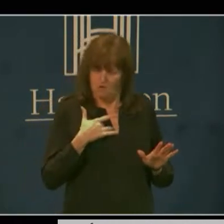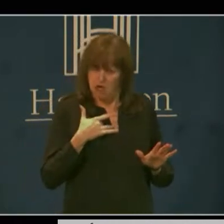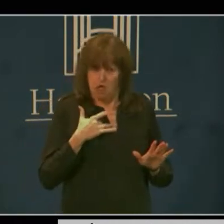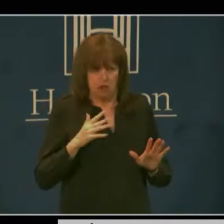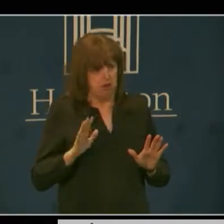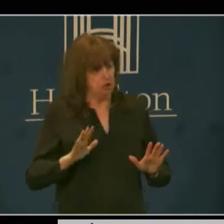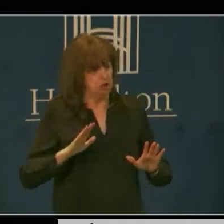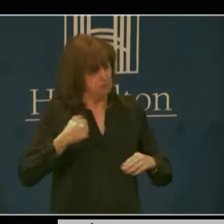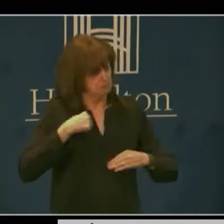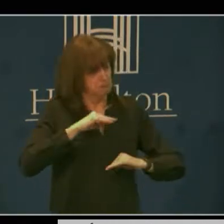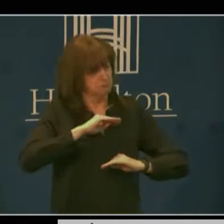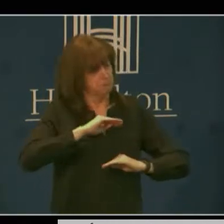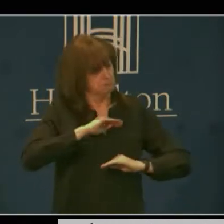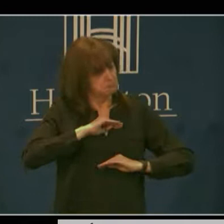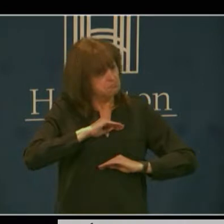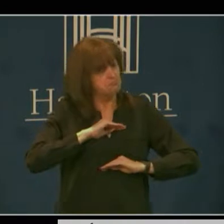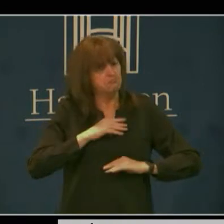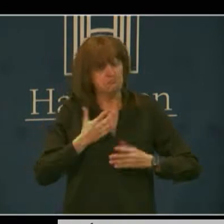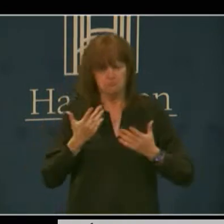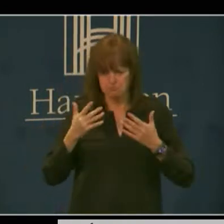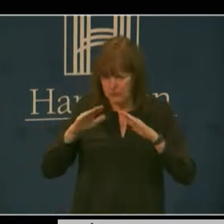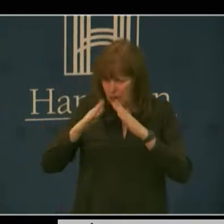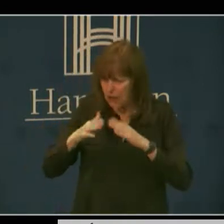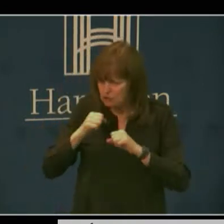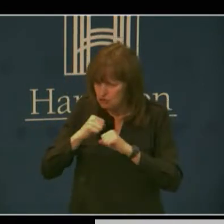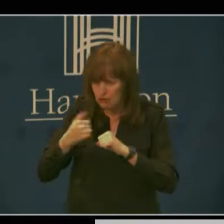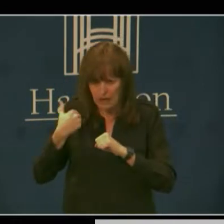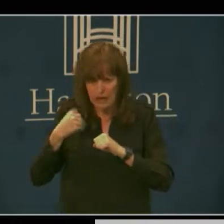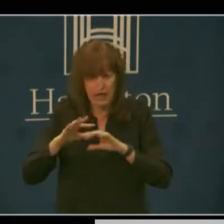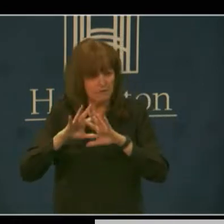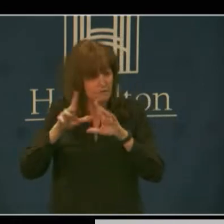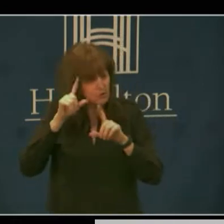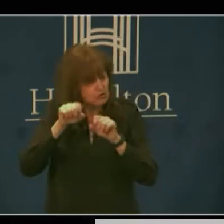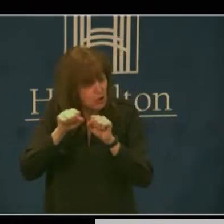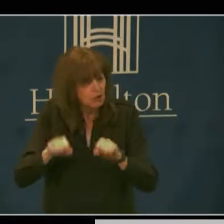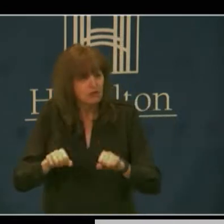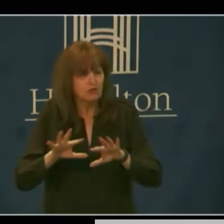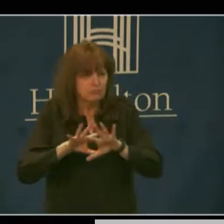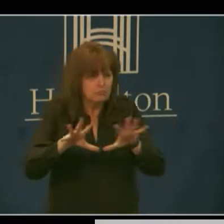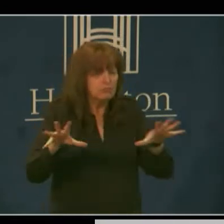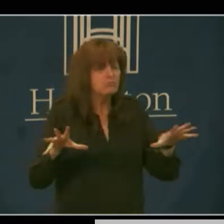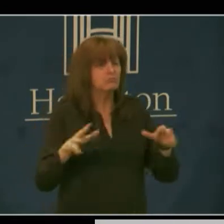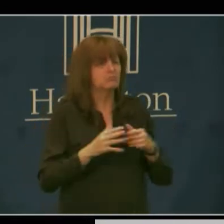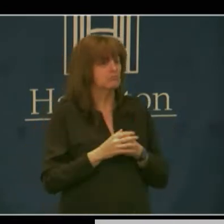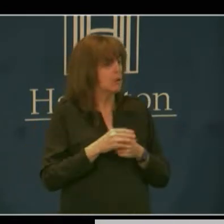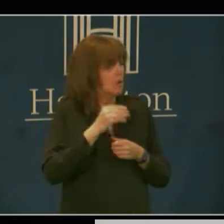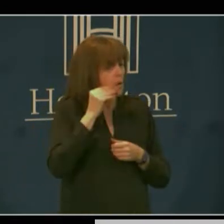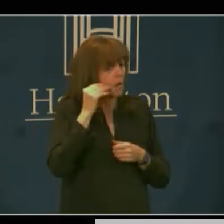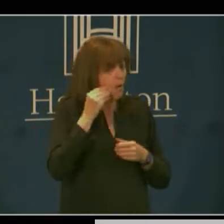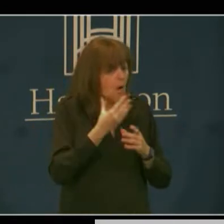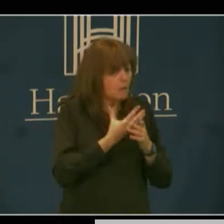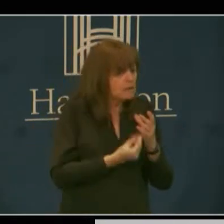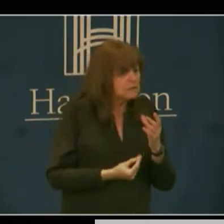the shelters. Further to that, for individuals experiencing homelessness who may not be in the shelter system, we are extending the hours